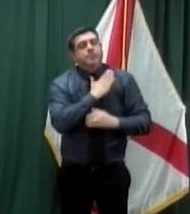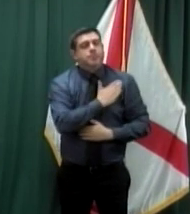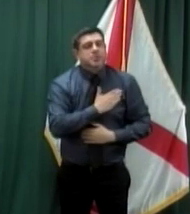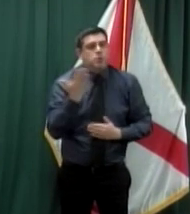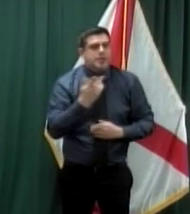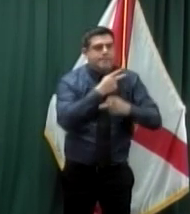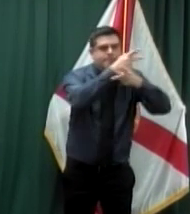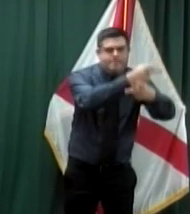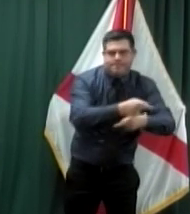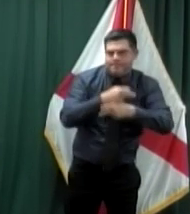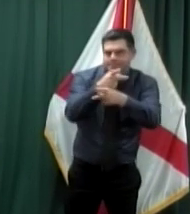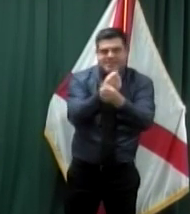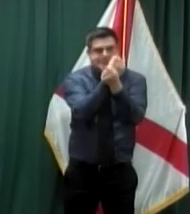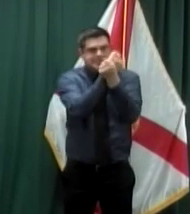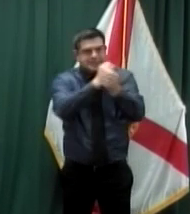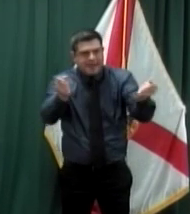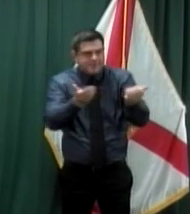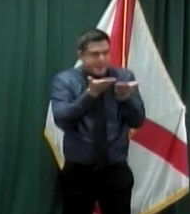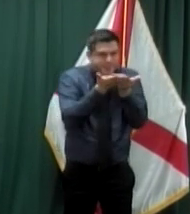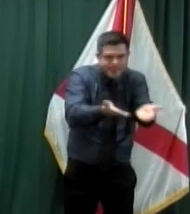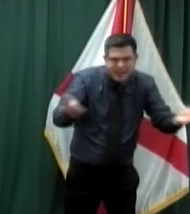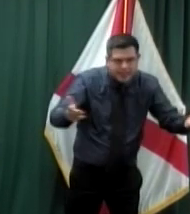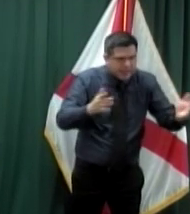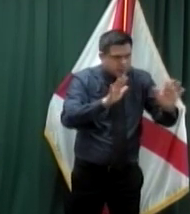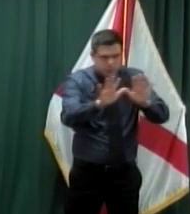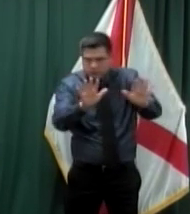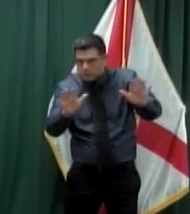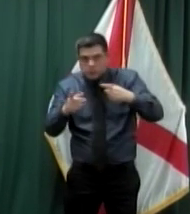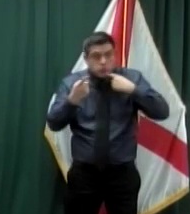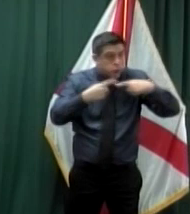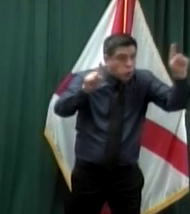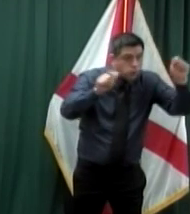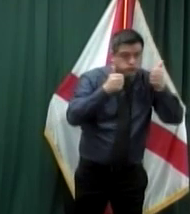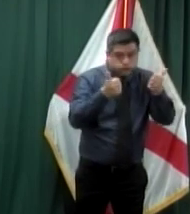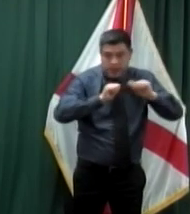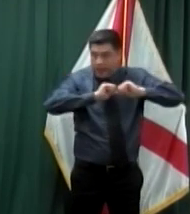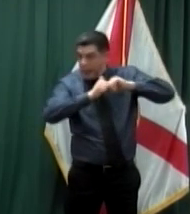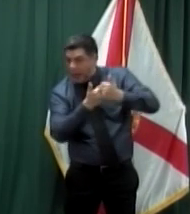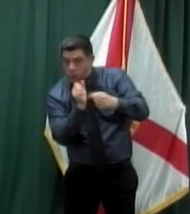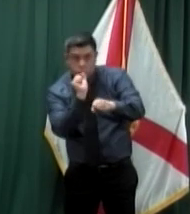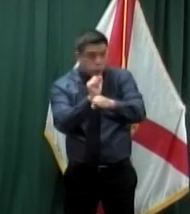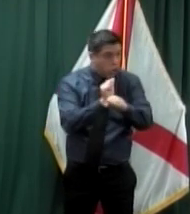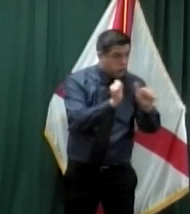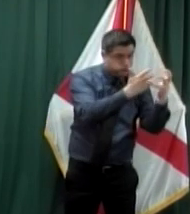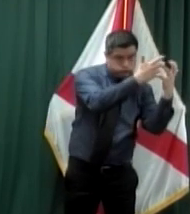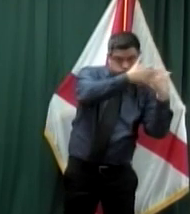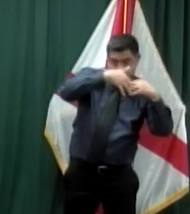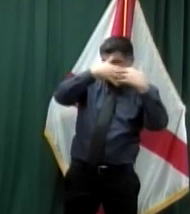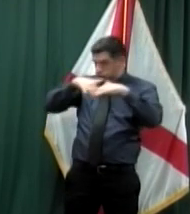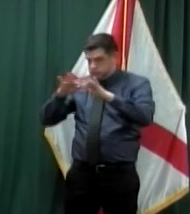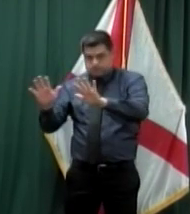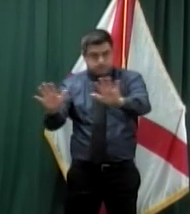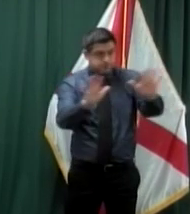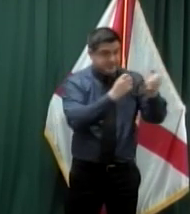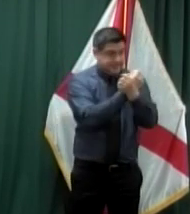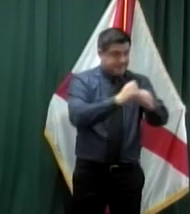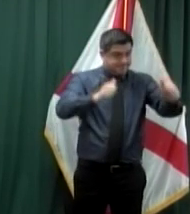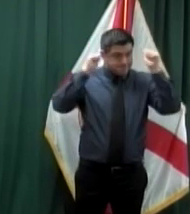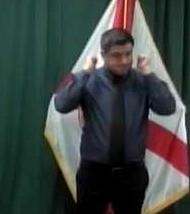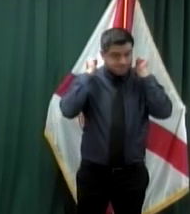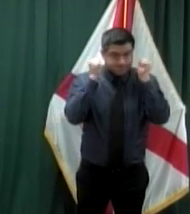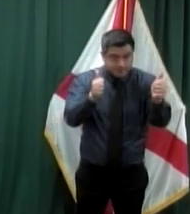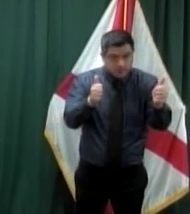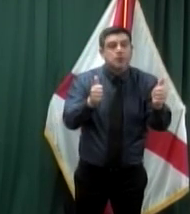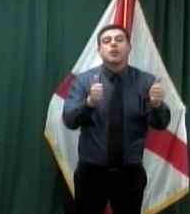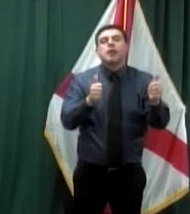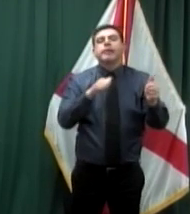serviceable. You know how to use it, where it's located. It has to be readily accessible. And while you're on the waterway this weekend and any other